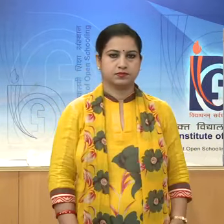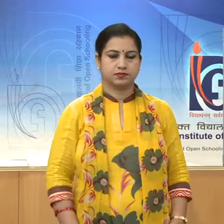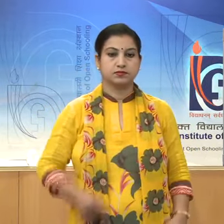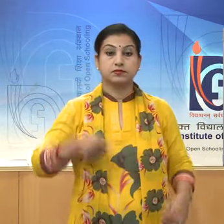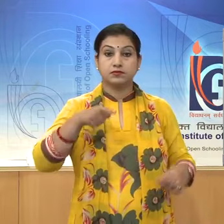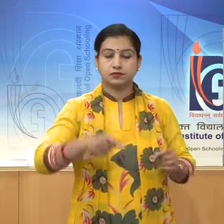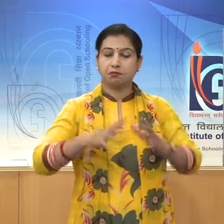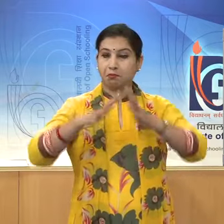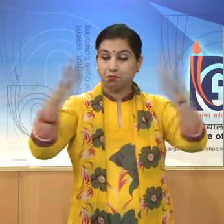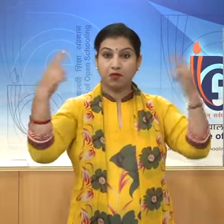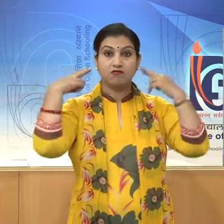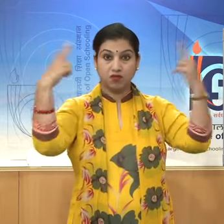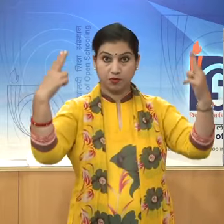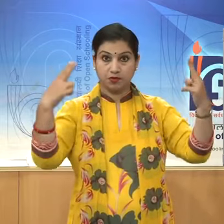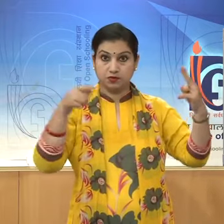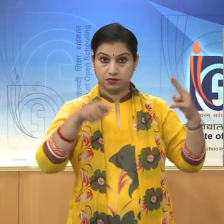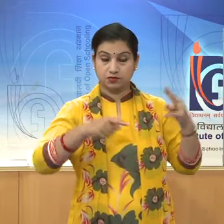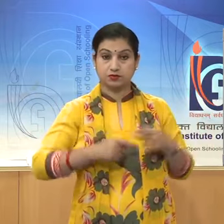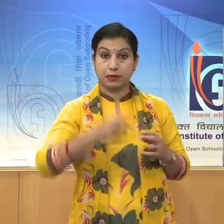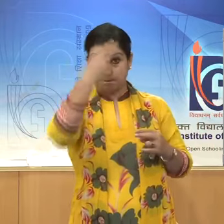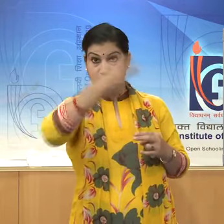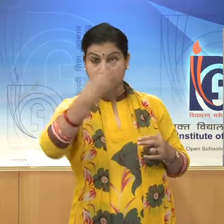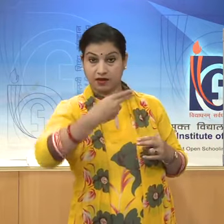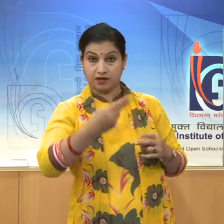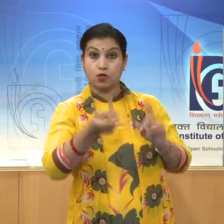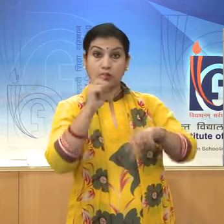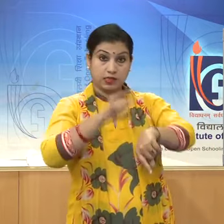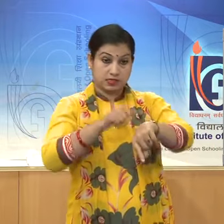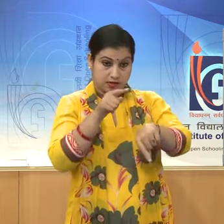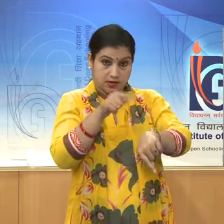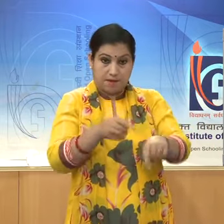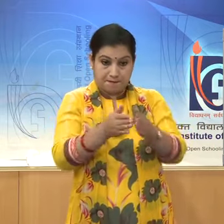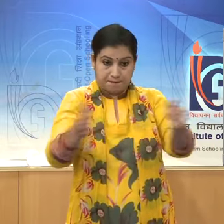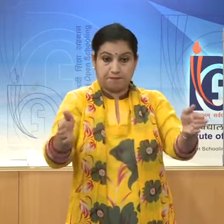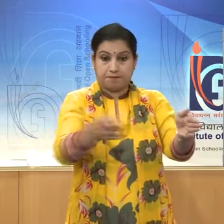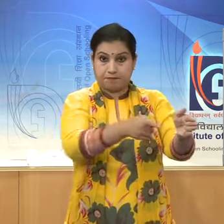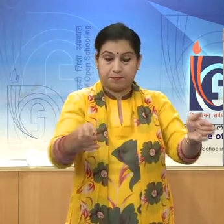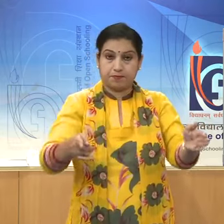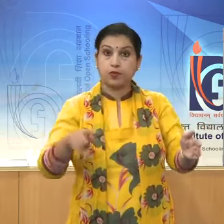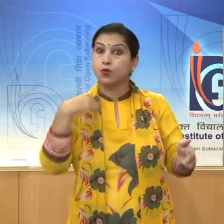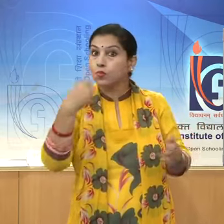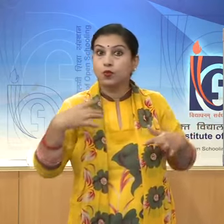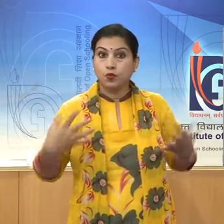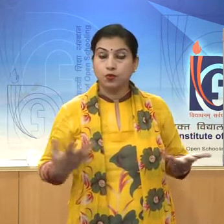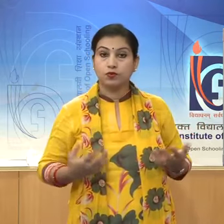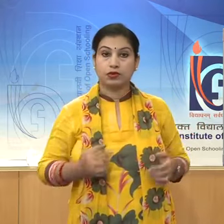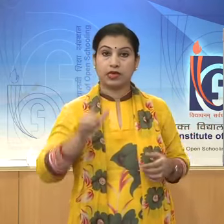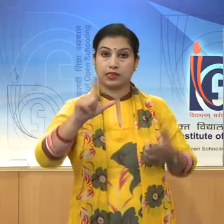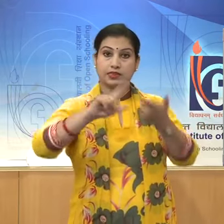The most famous painters of this period are